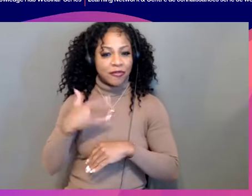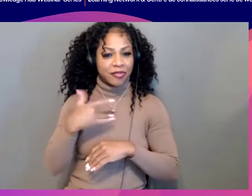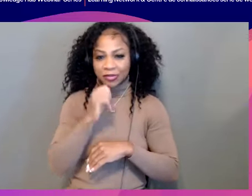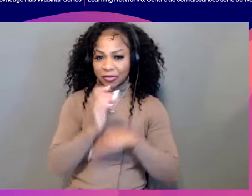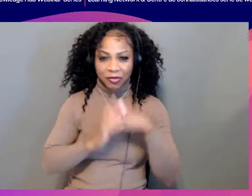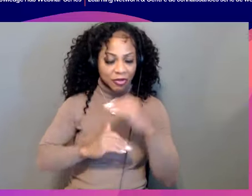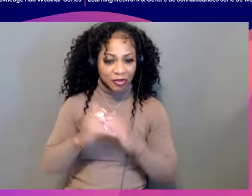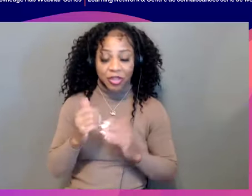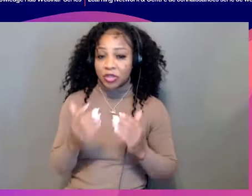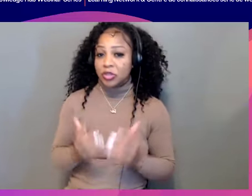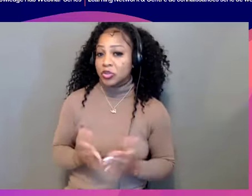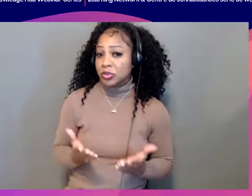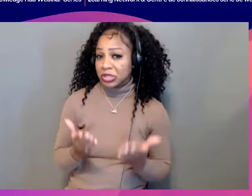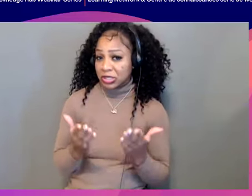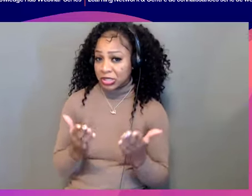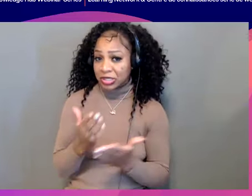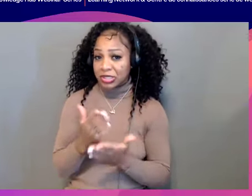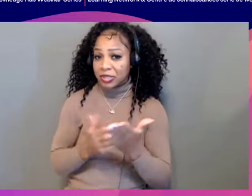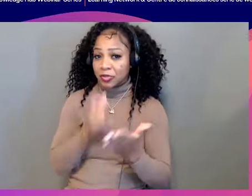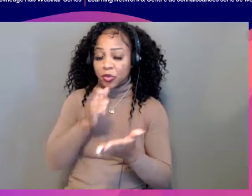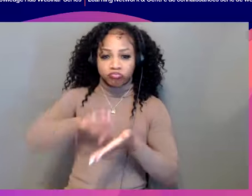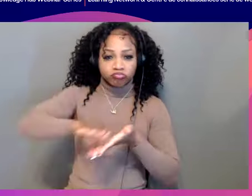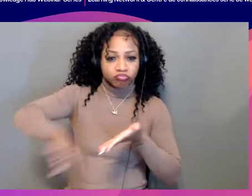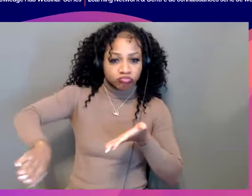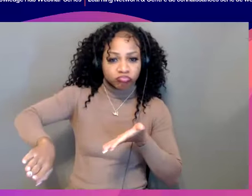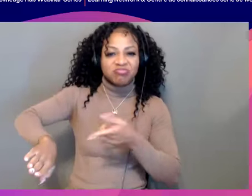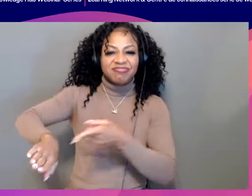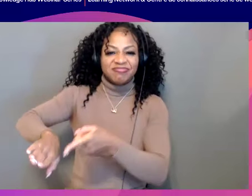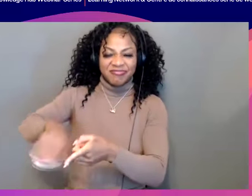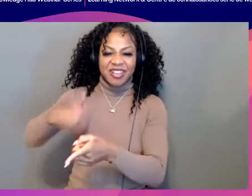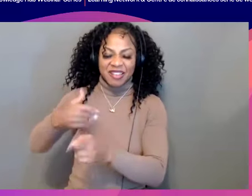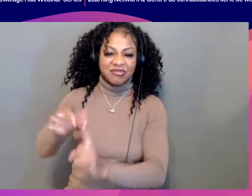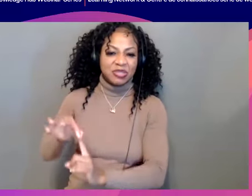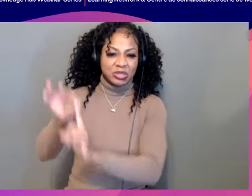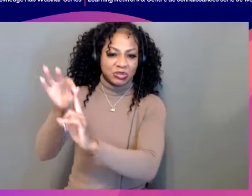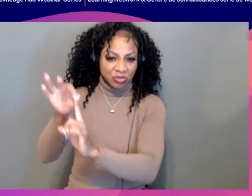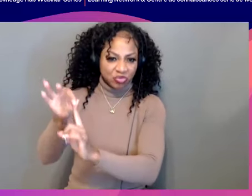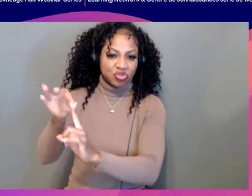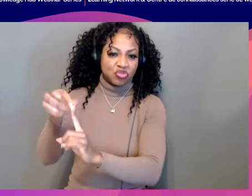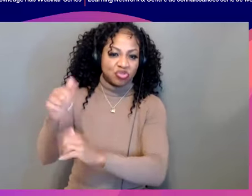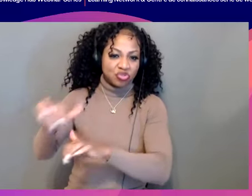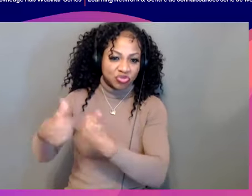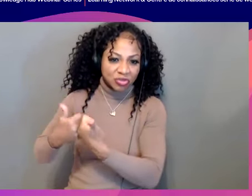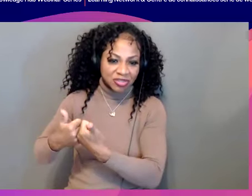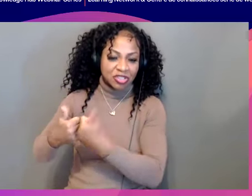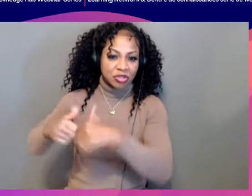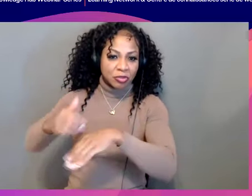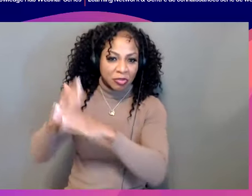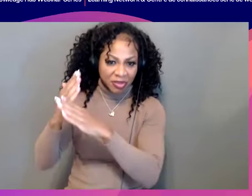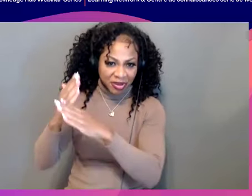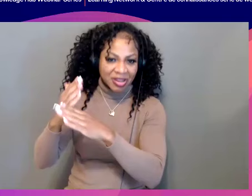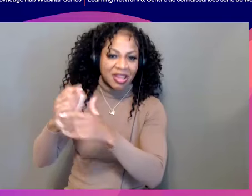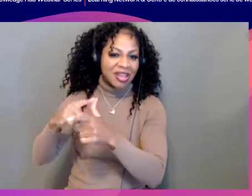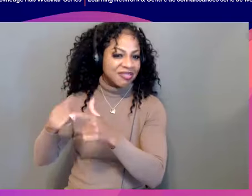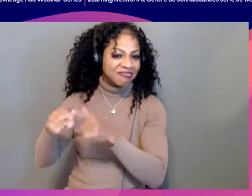that individuals with intersecting marginalized identities face unique challenges that compound, leading to heightened